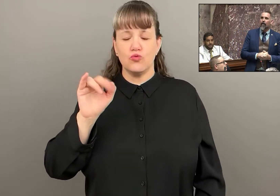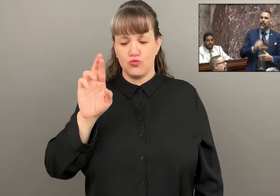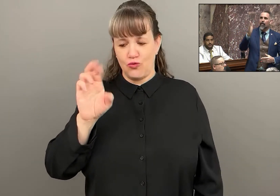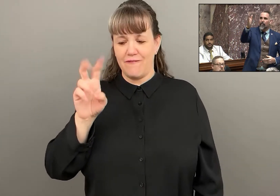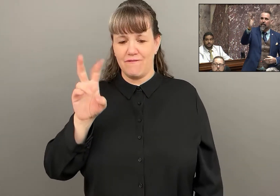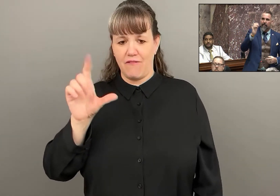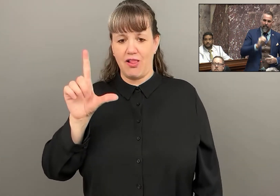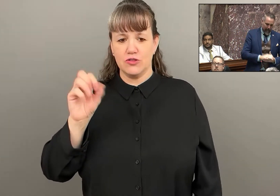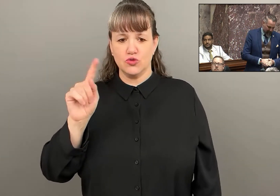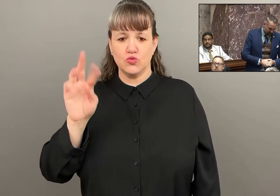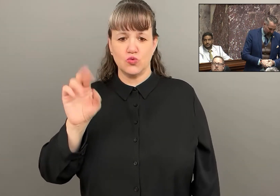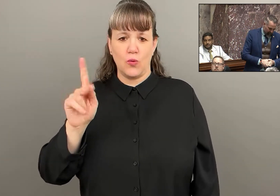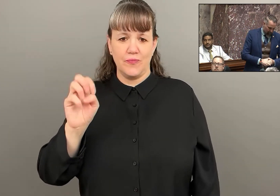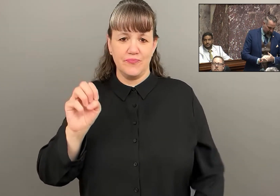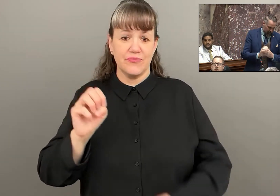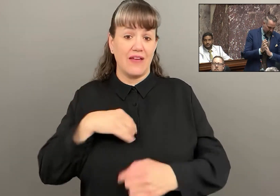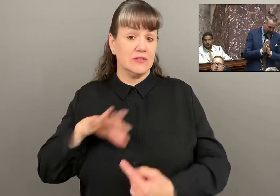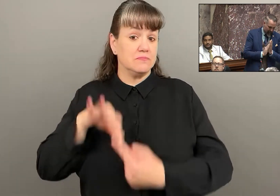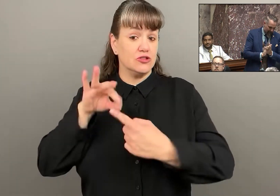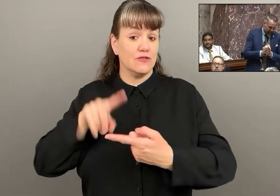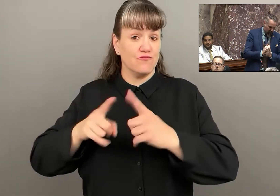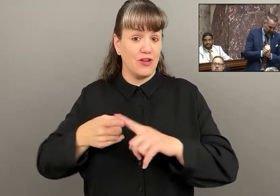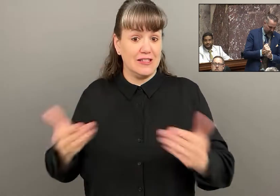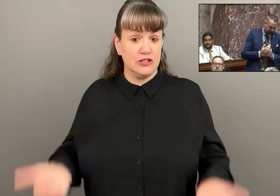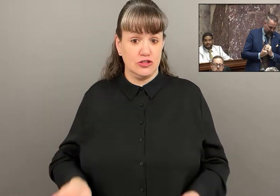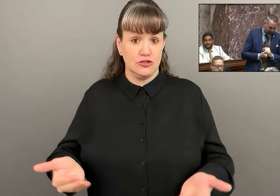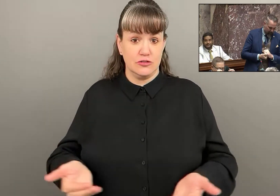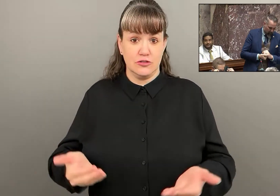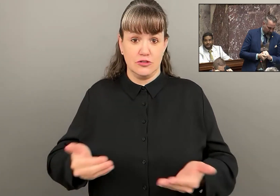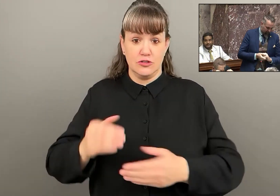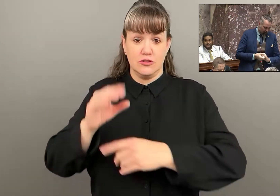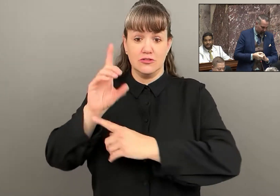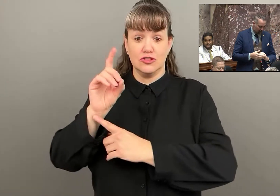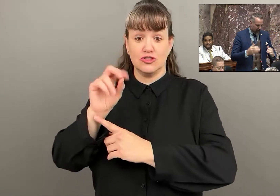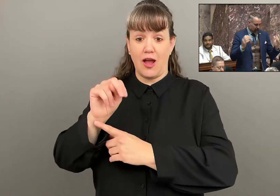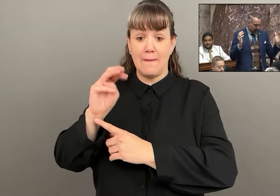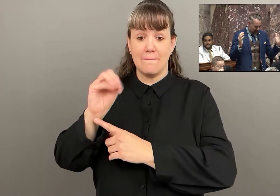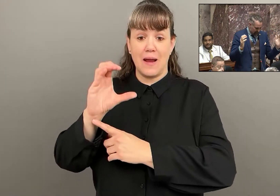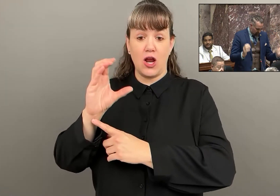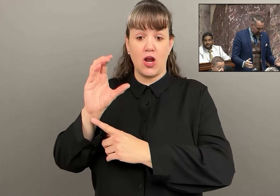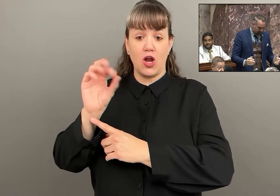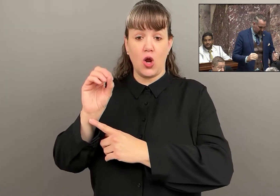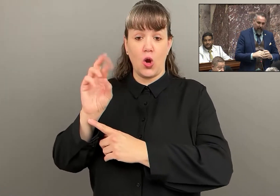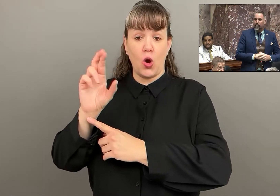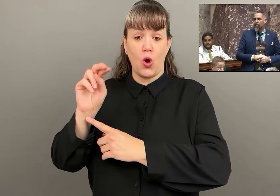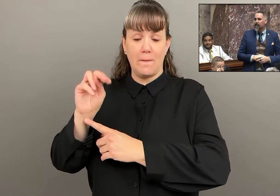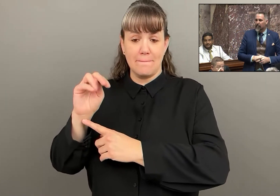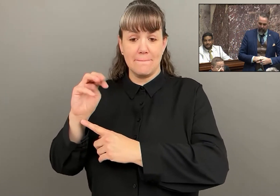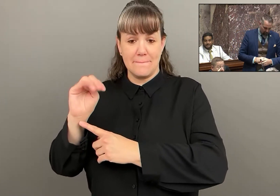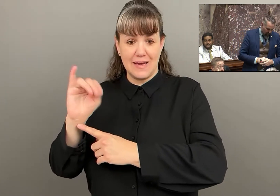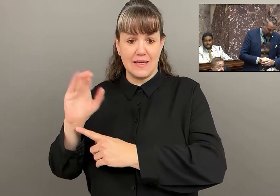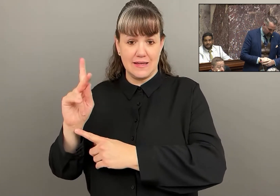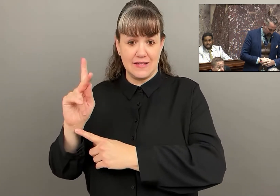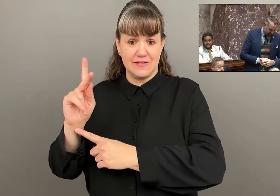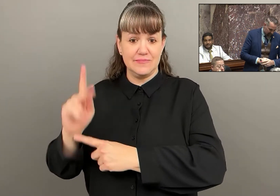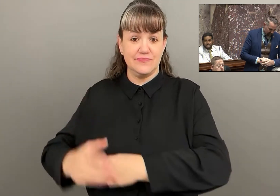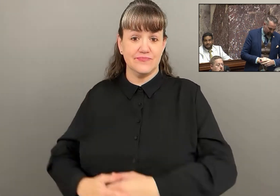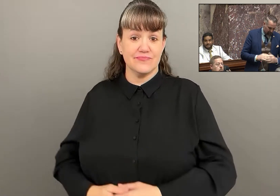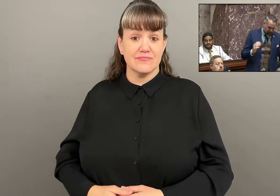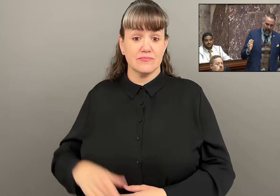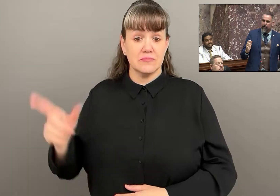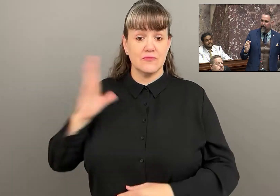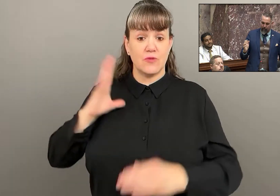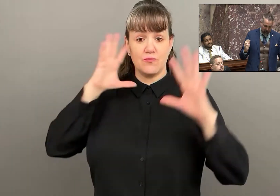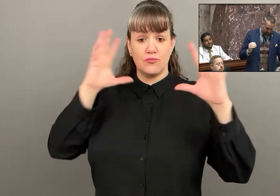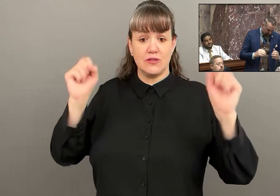Mr. Don McCormick, who's up in the top row. Don's past president of the Kimberley Rotary Club, past president of the Kimberley Chamber of Commerce,